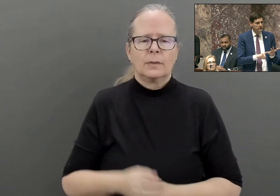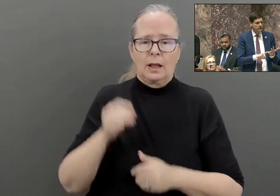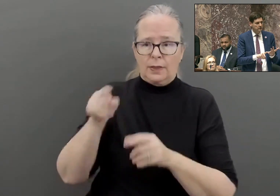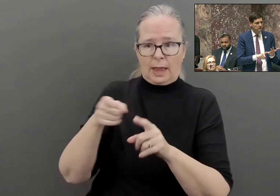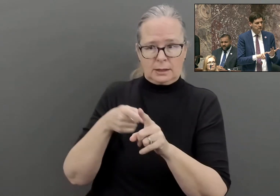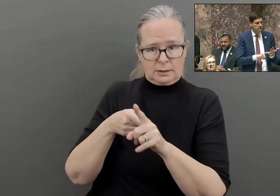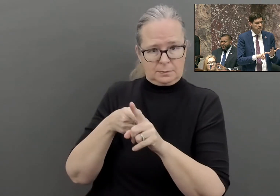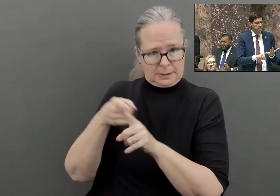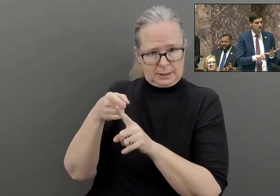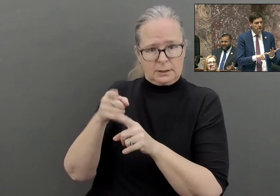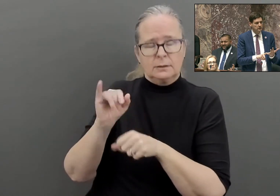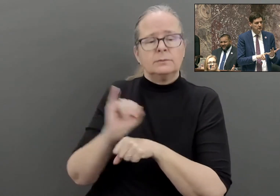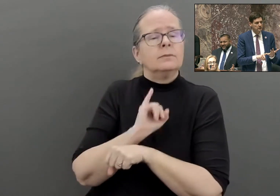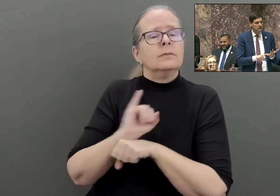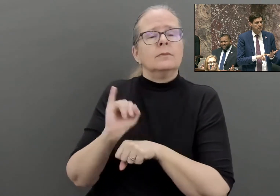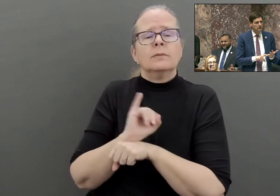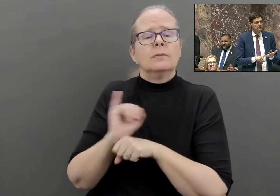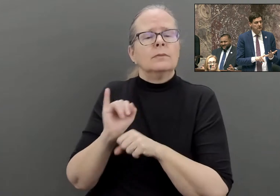changing.